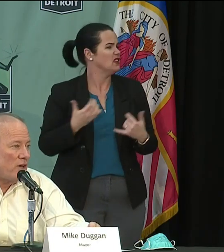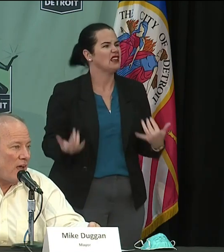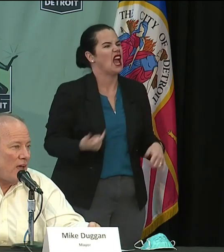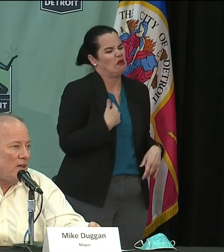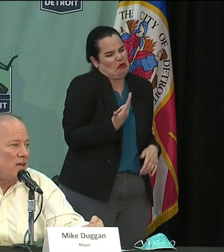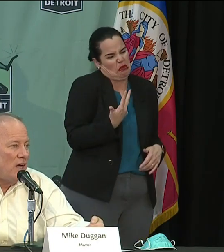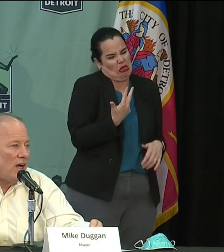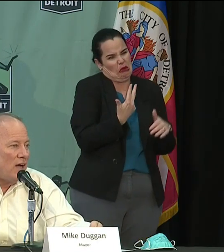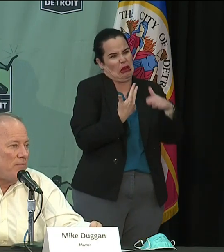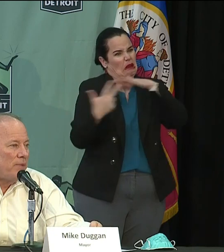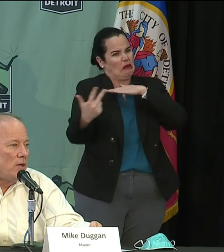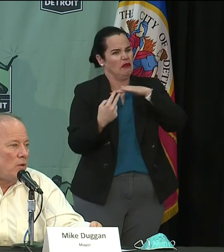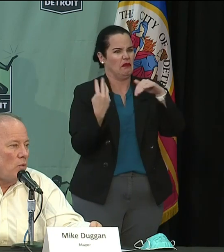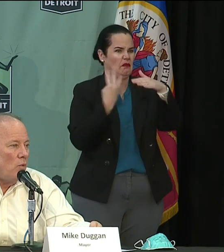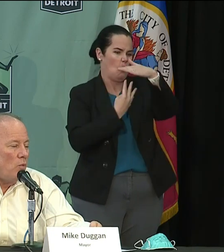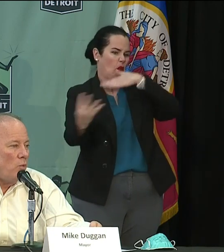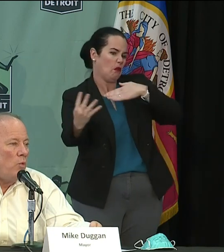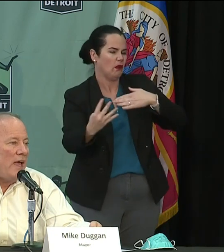3 or 4 a day,